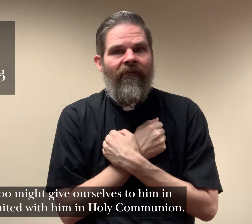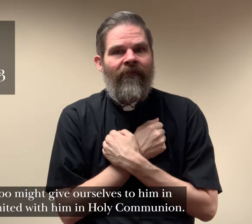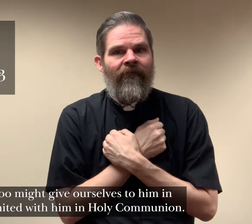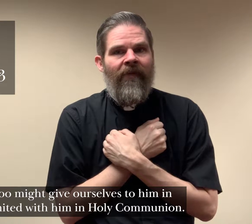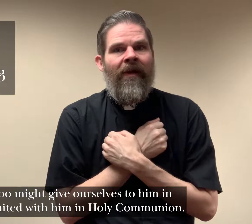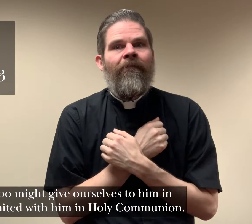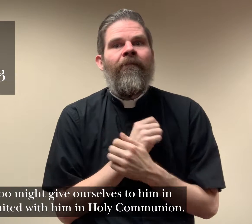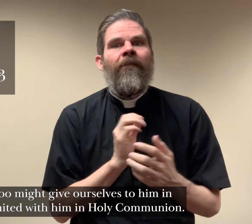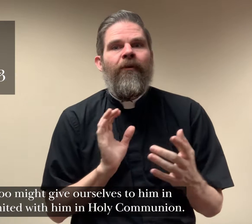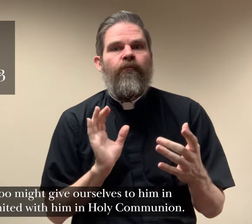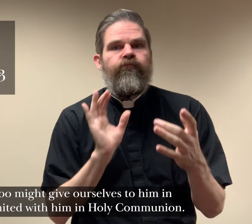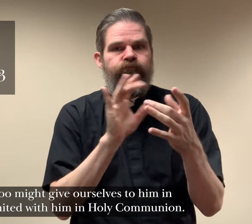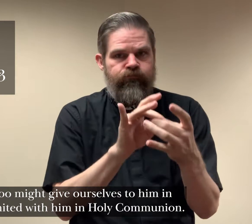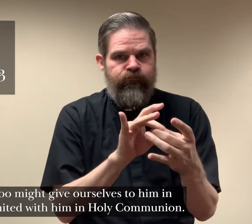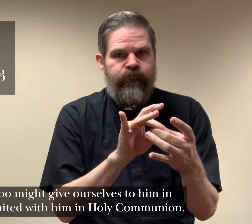with him in Holy Communion.